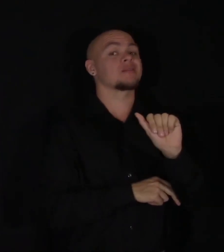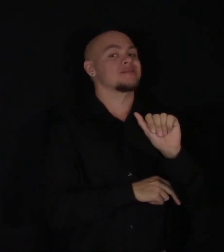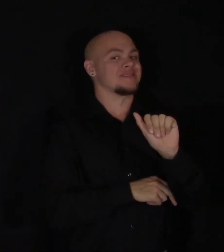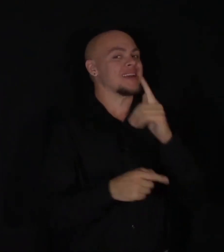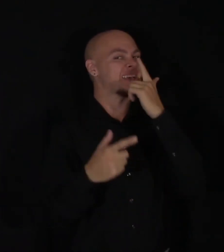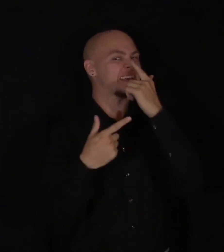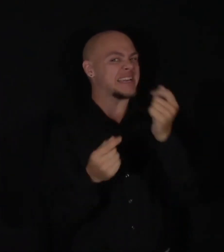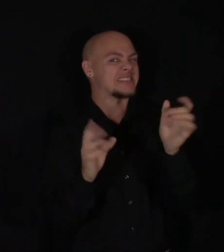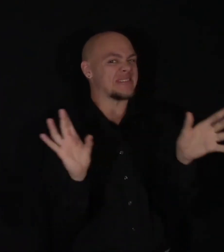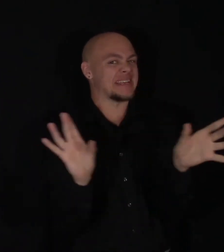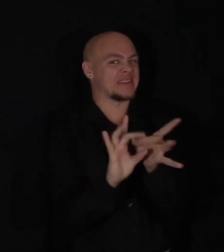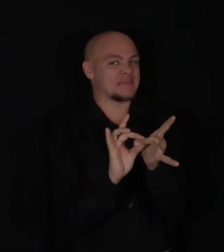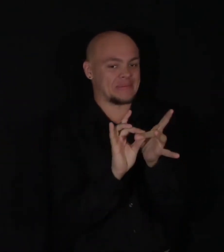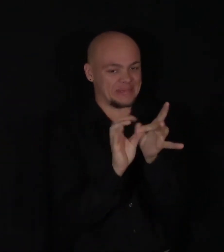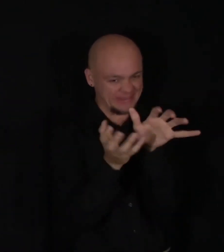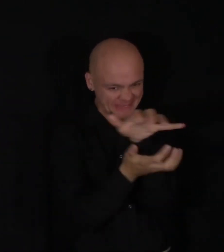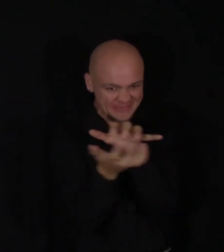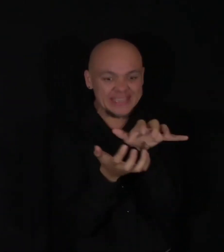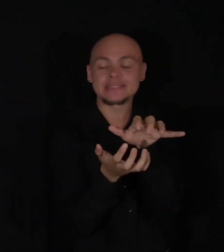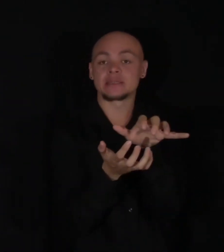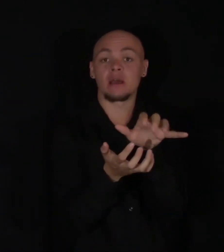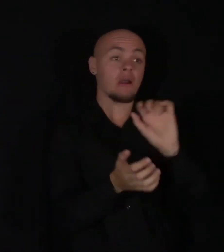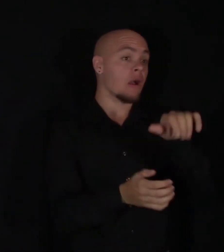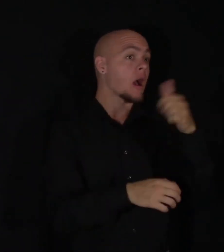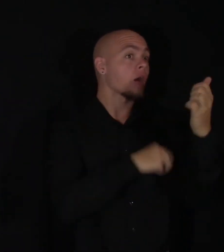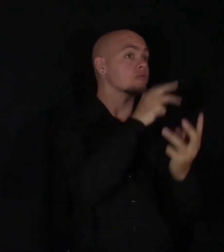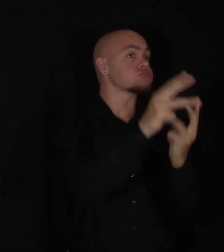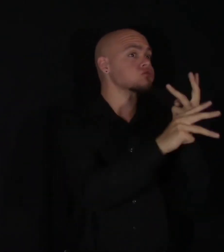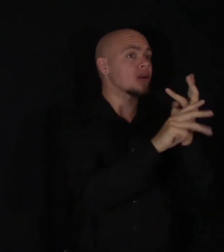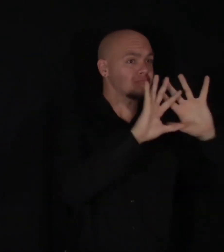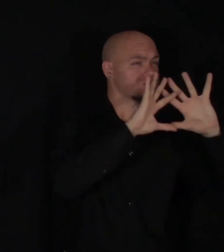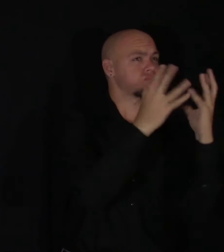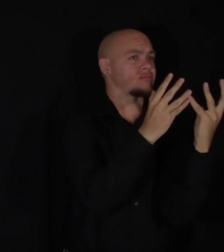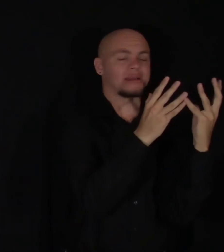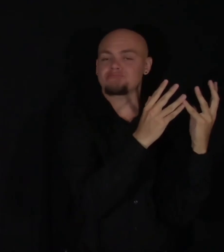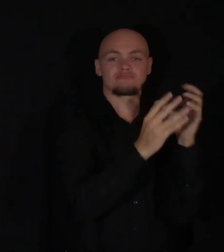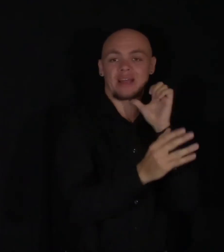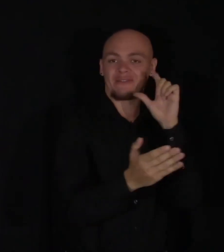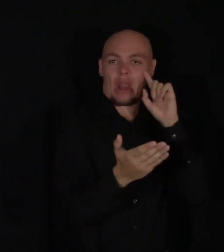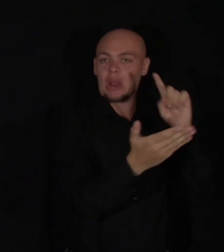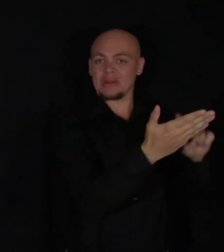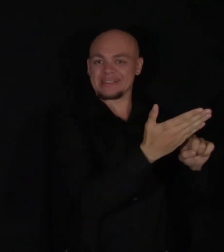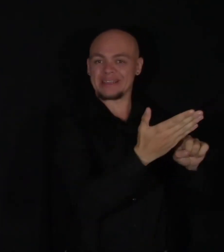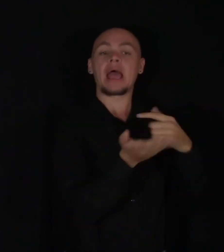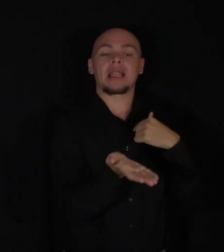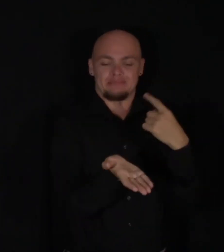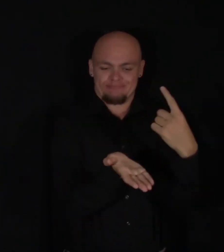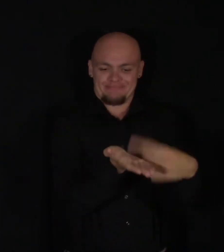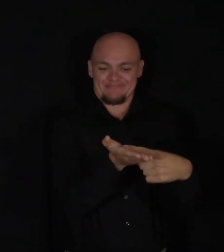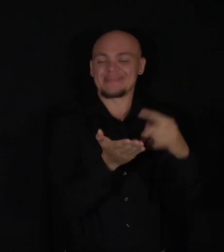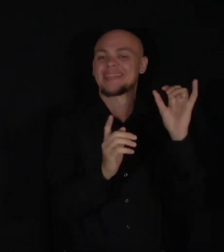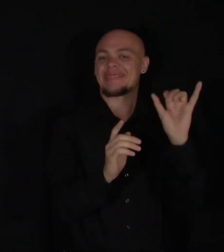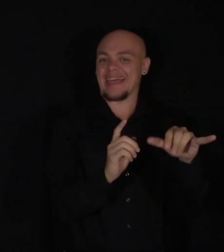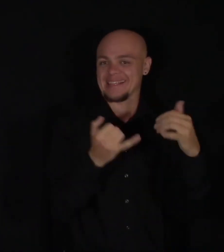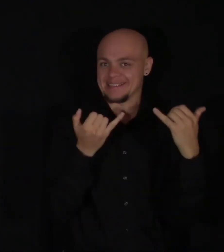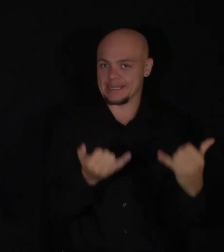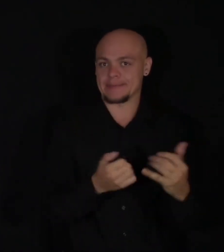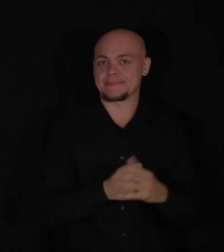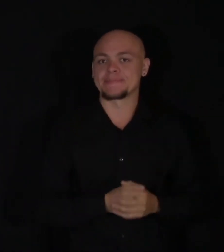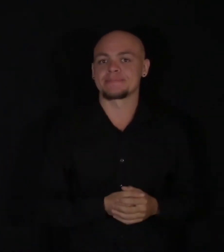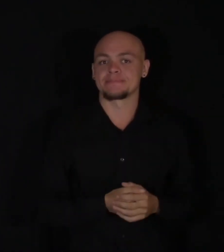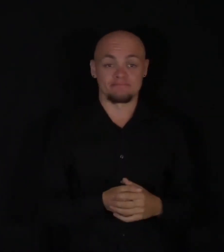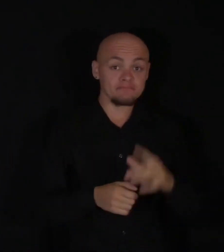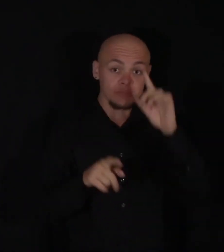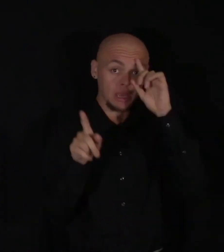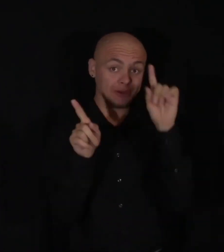combination of things that I haven't found yet anywhere else in the world, and I'll speak about some of them today. And you'll probably agree with me